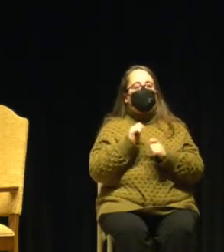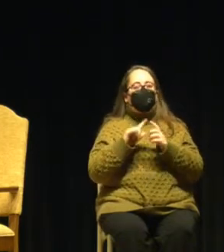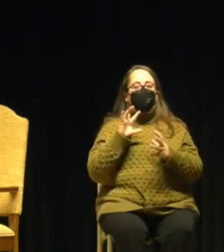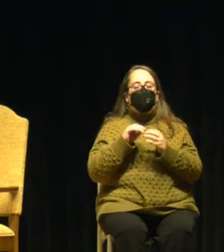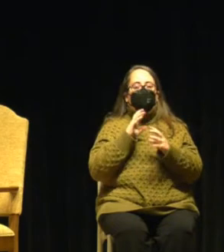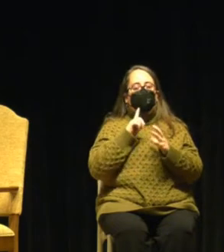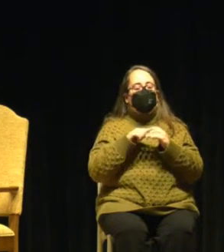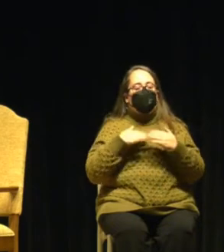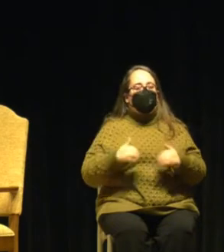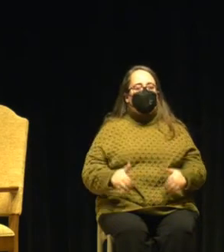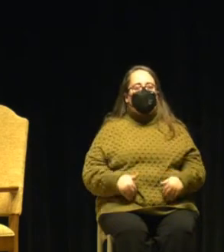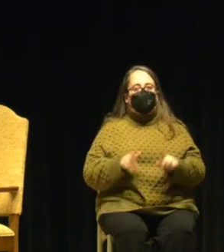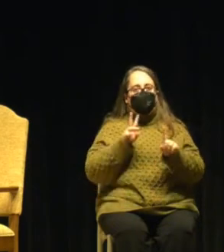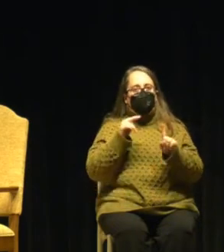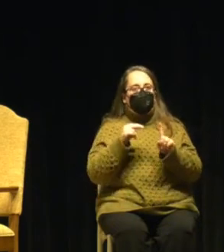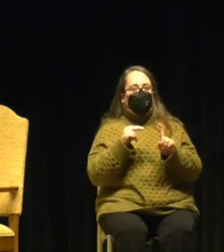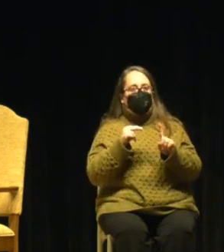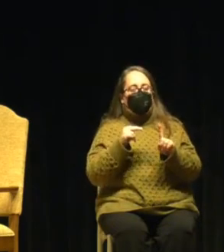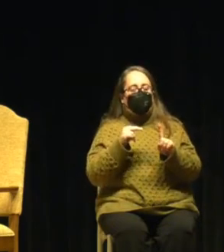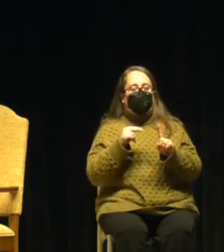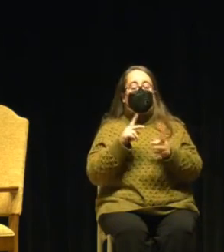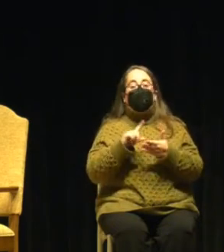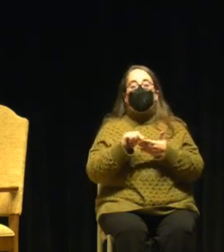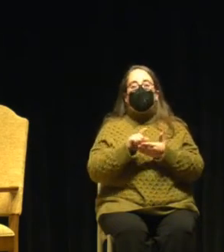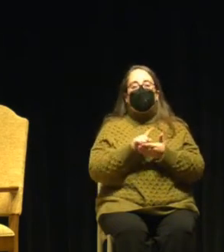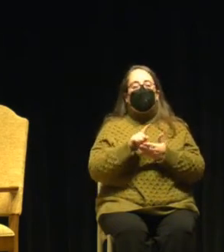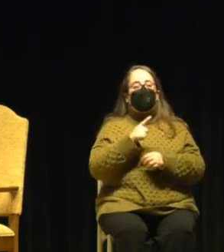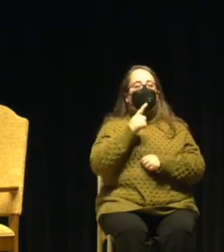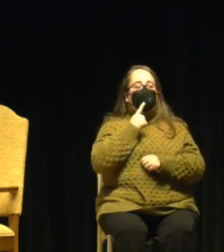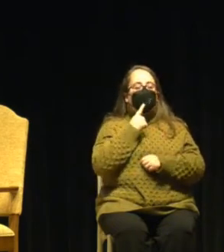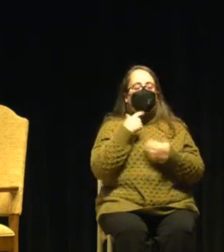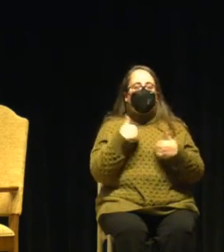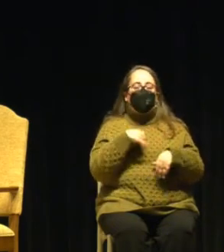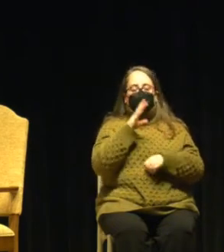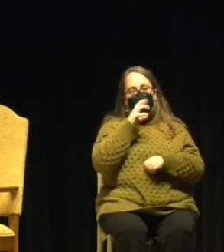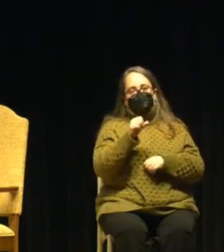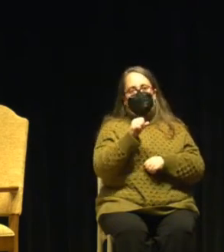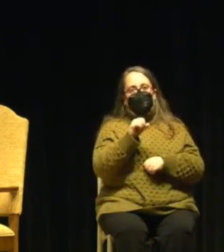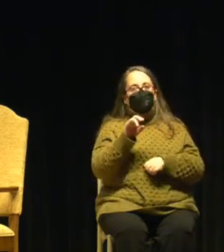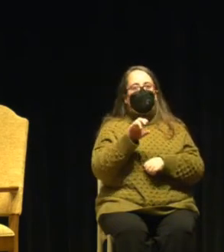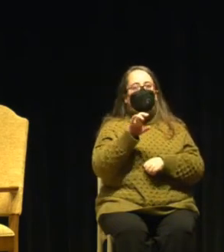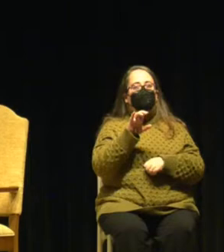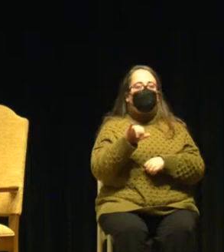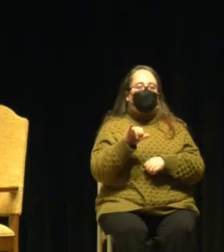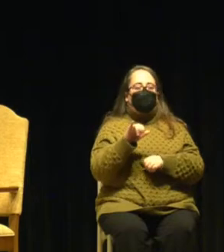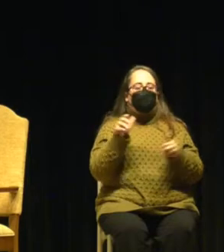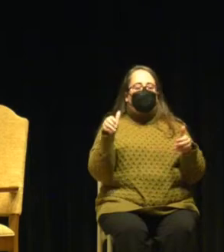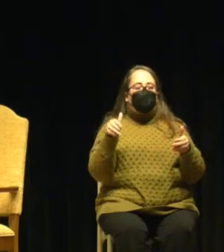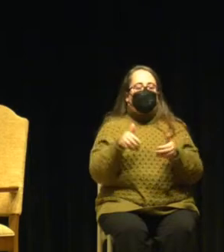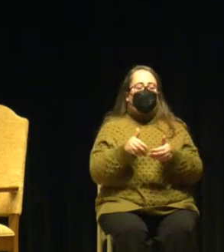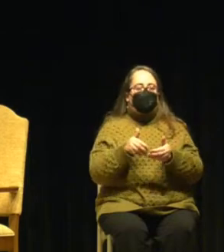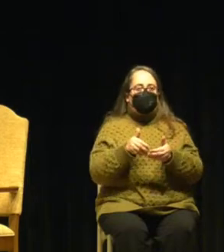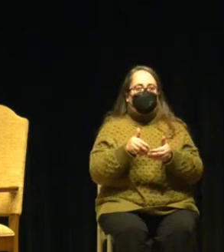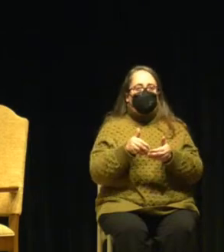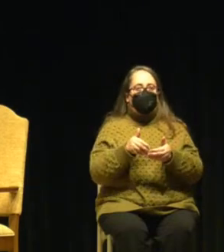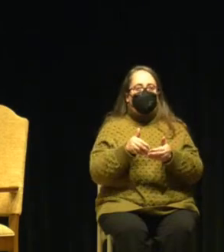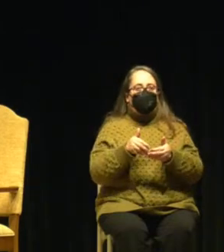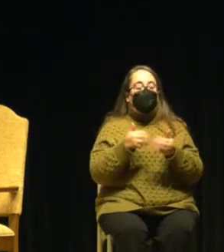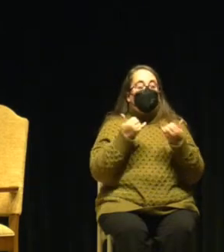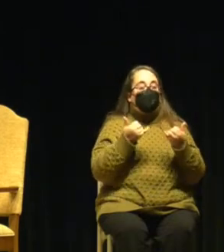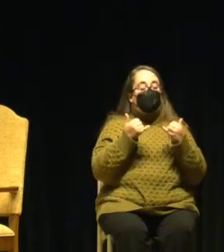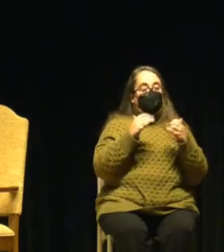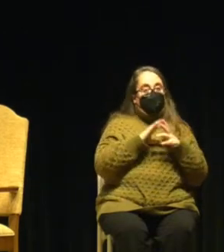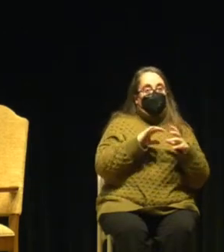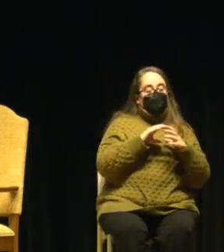body image. Publishers Weekly says, engrossing, Chaudry refreshingly eschews conventional